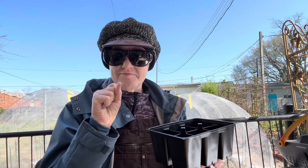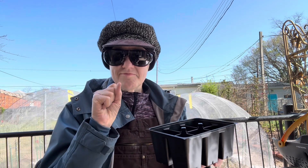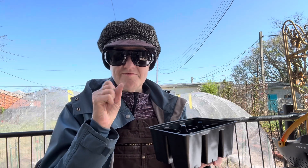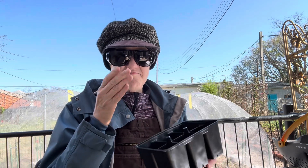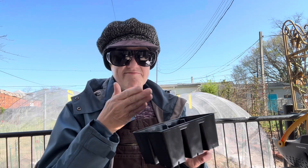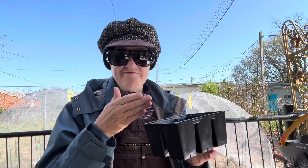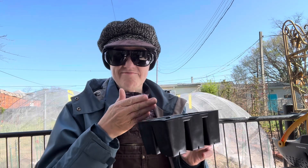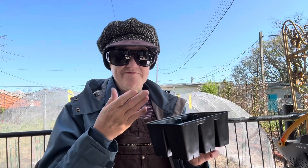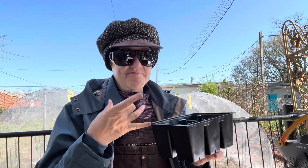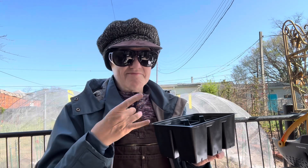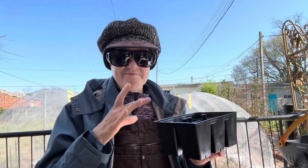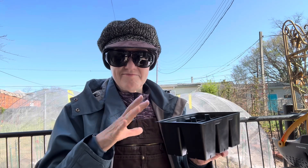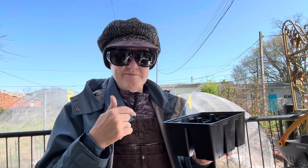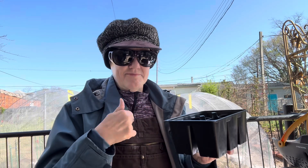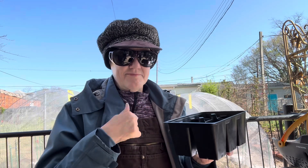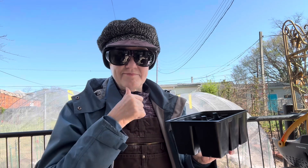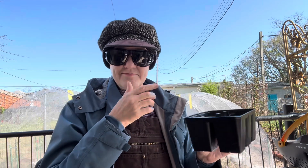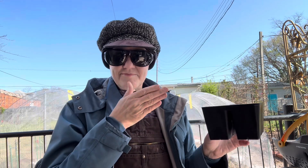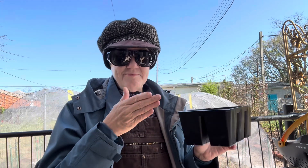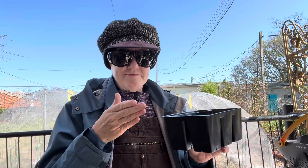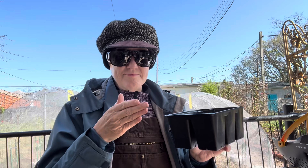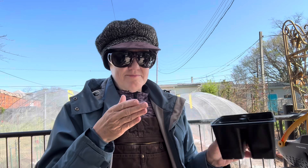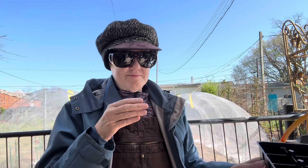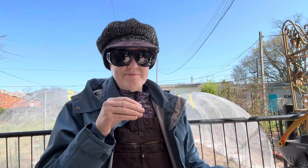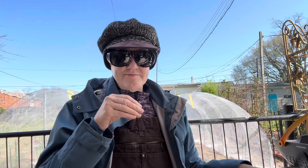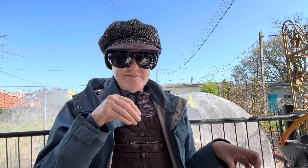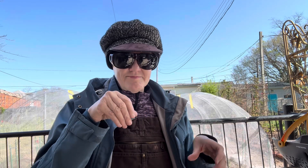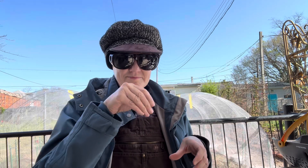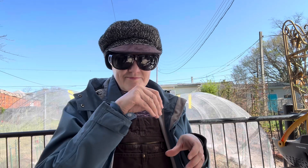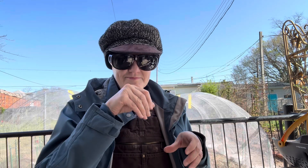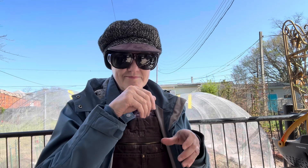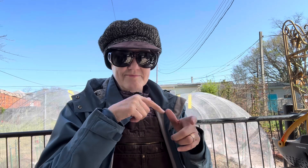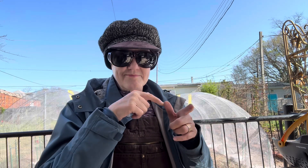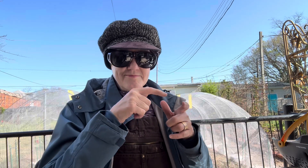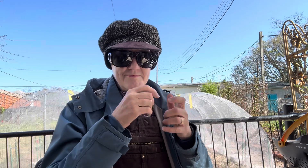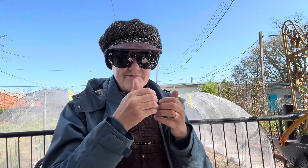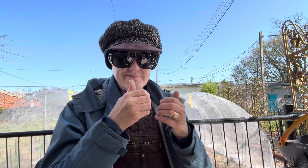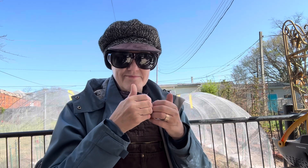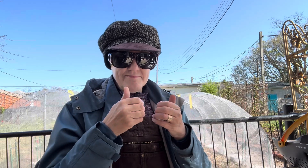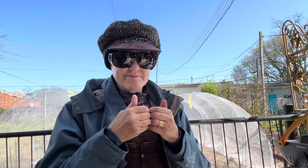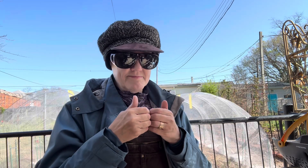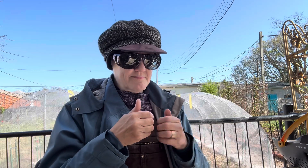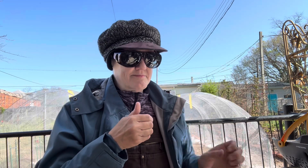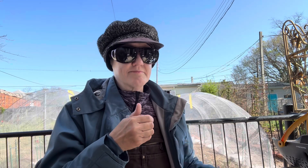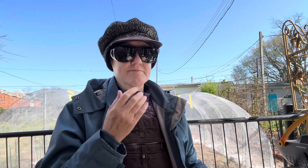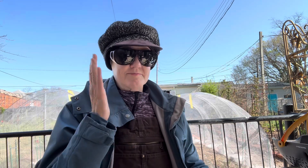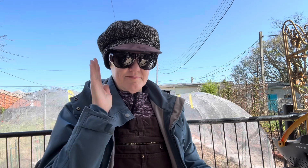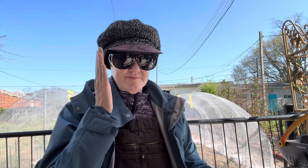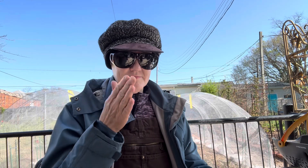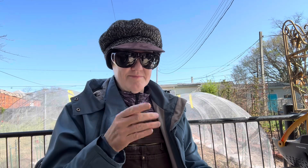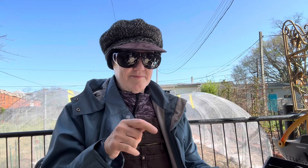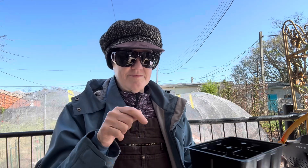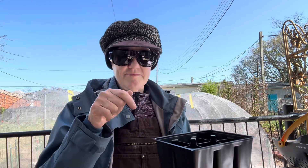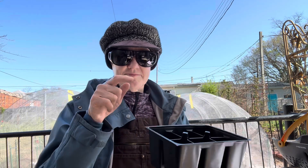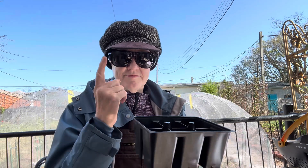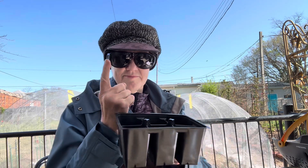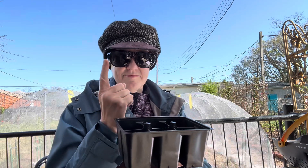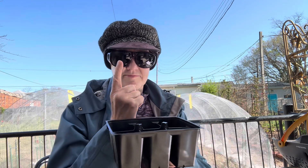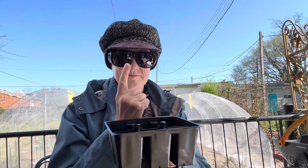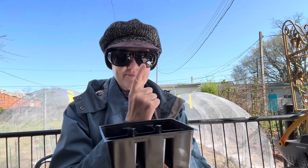Sunflowers don't like their roots to be disturbed. So I don't plant to mass sow them and then prick them out. I'm going to